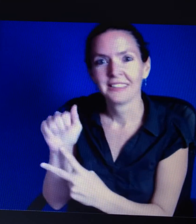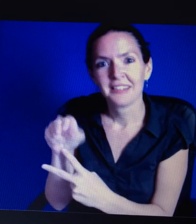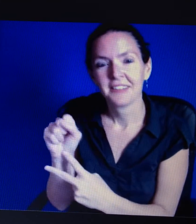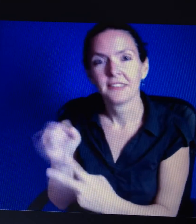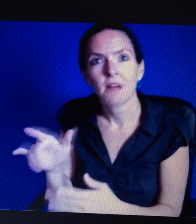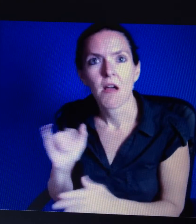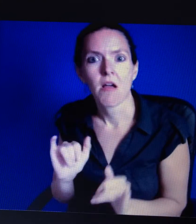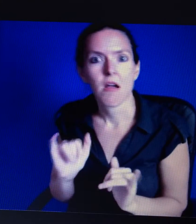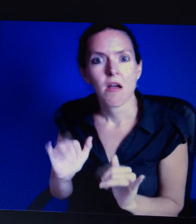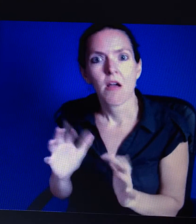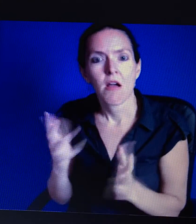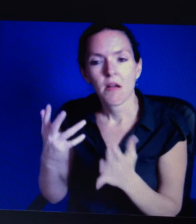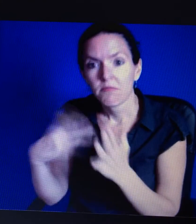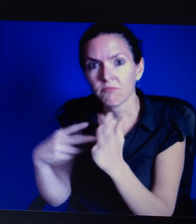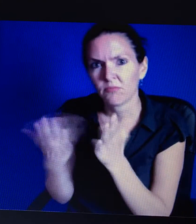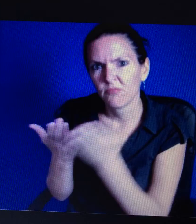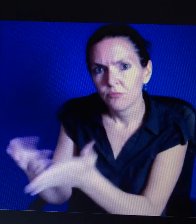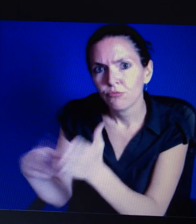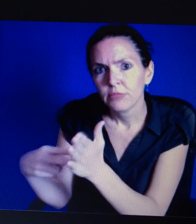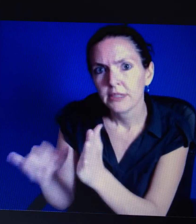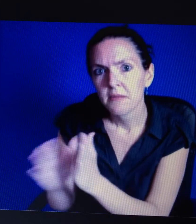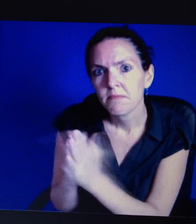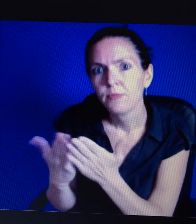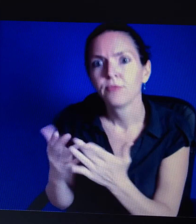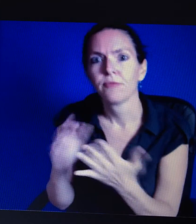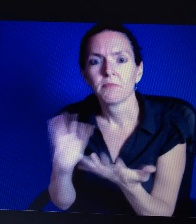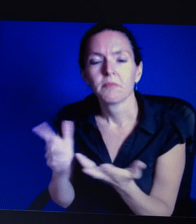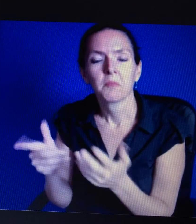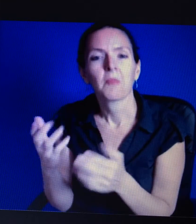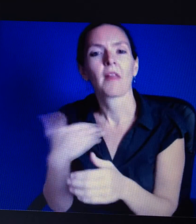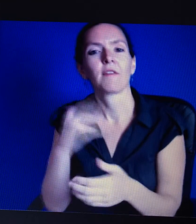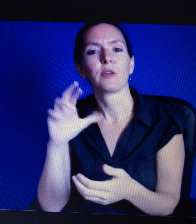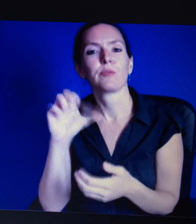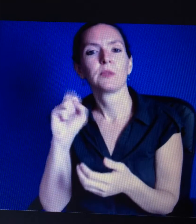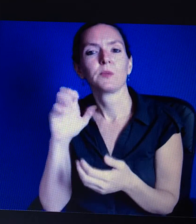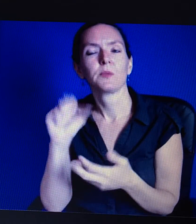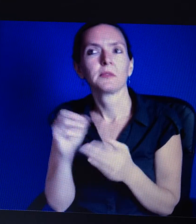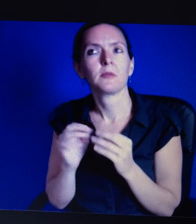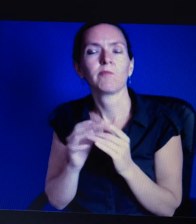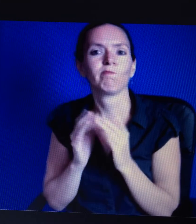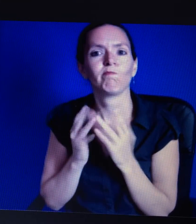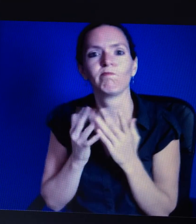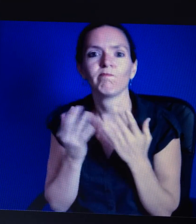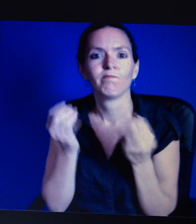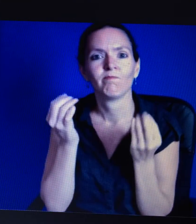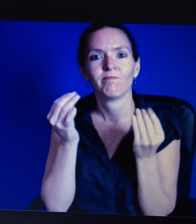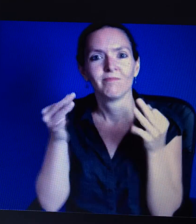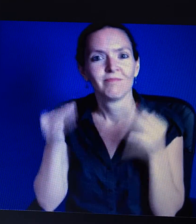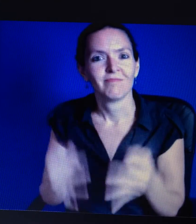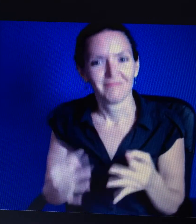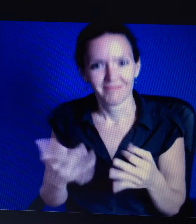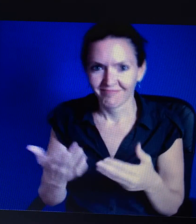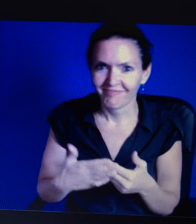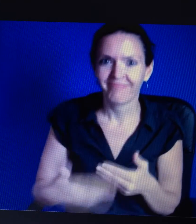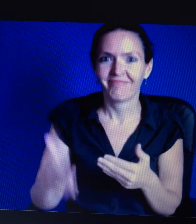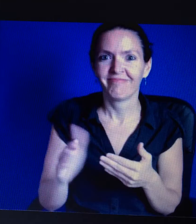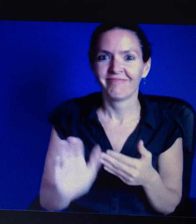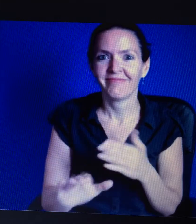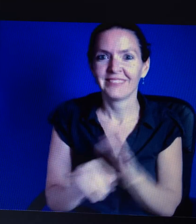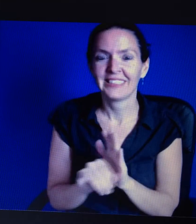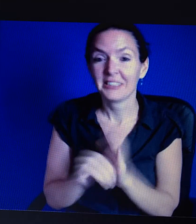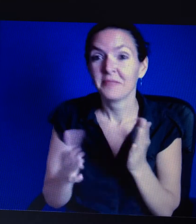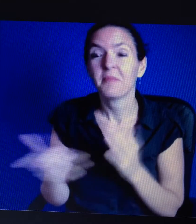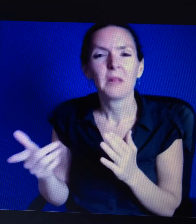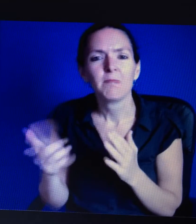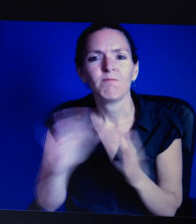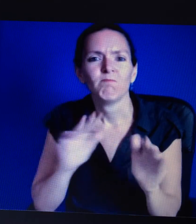It would be awesome if the parents could take, some ASL classes, so they